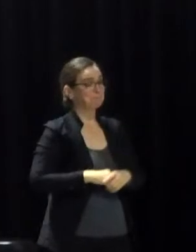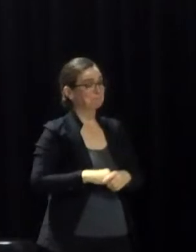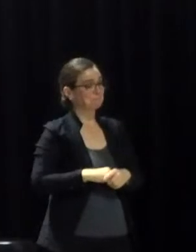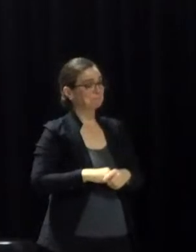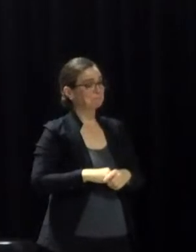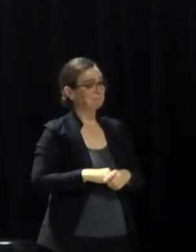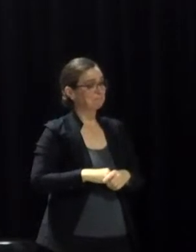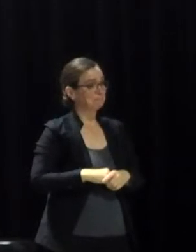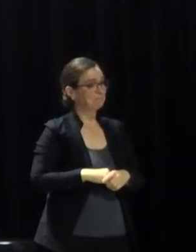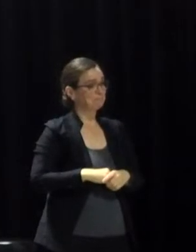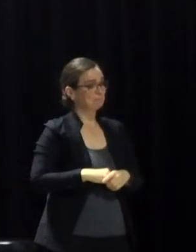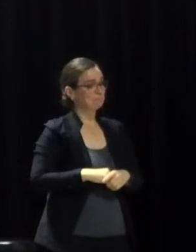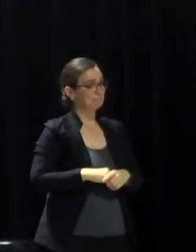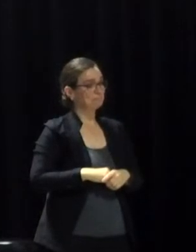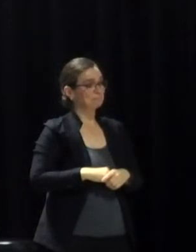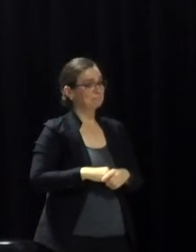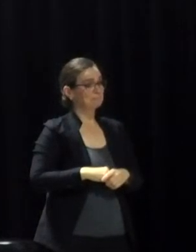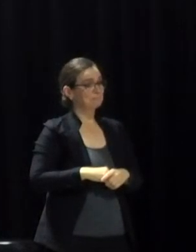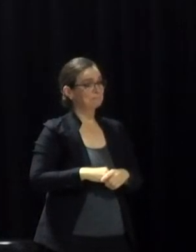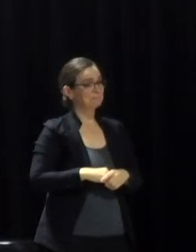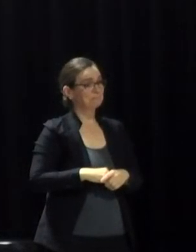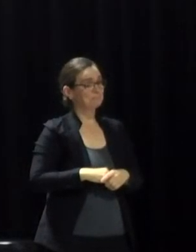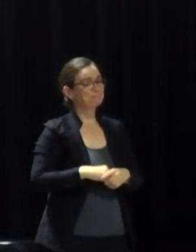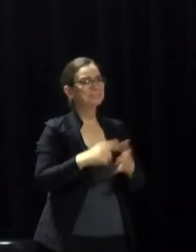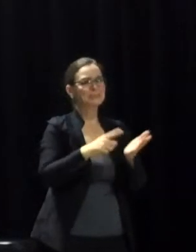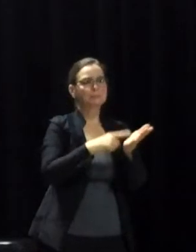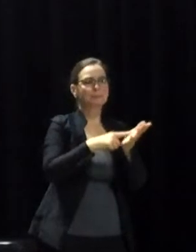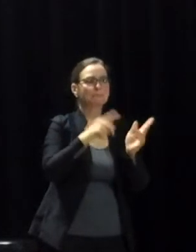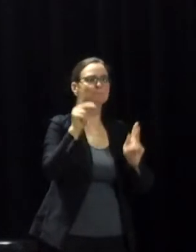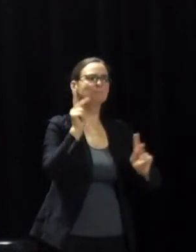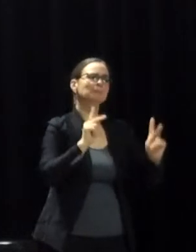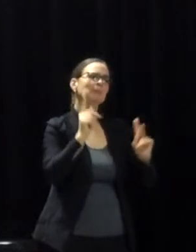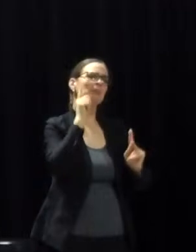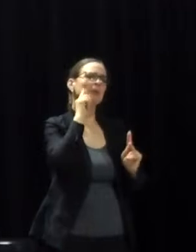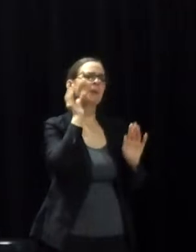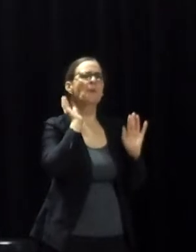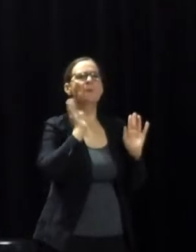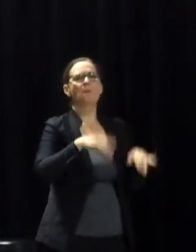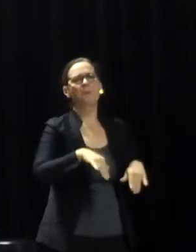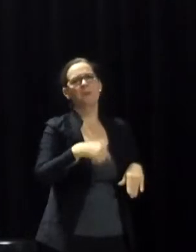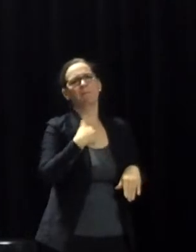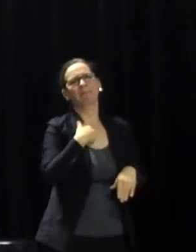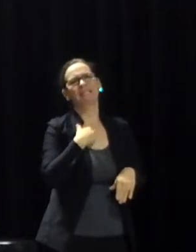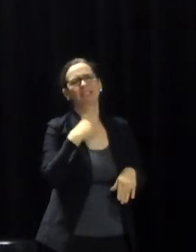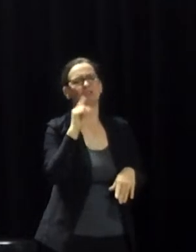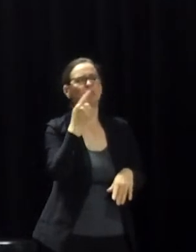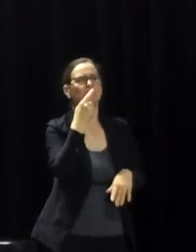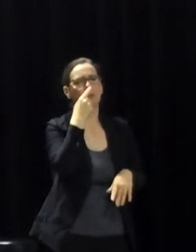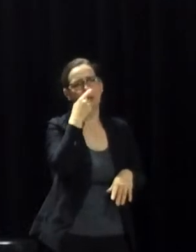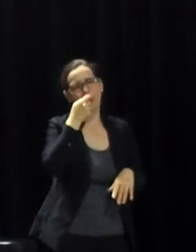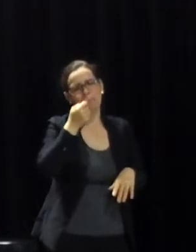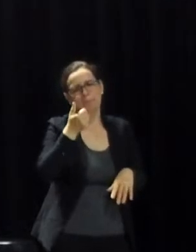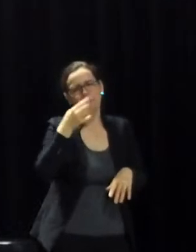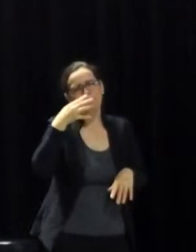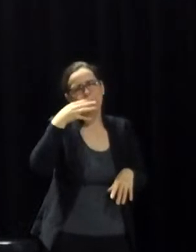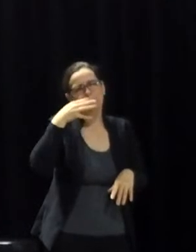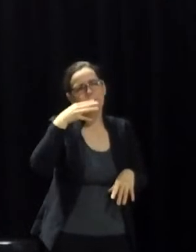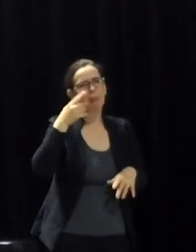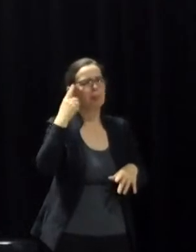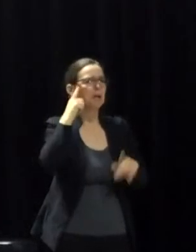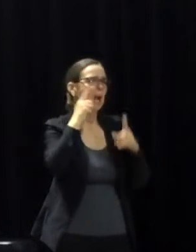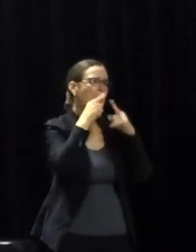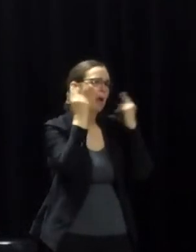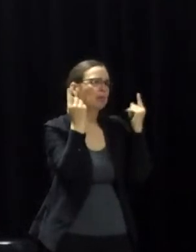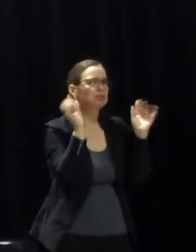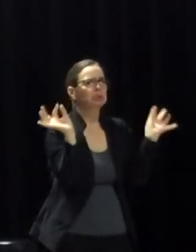it's nothing. I'm tired. I'm this and that. So we all can make excuses, right? The same thing is happening at the workplaces,